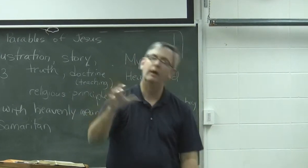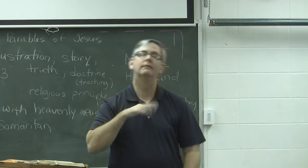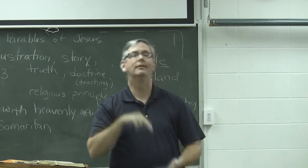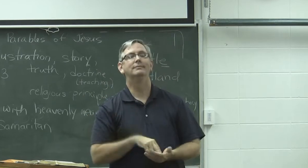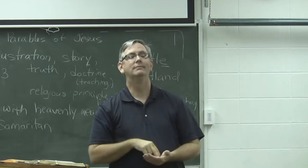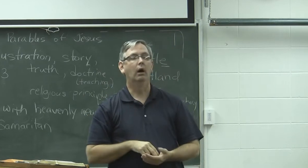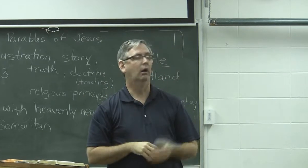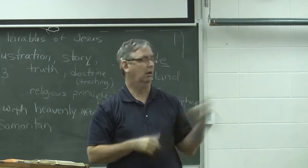and